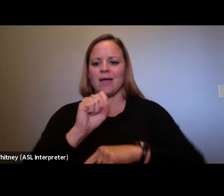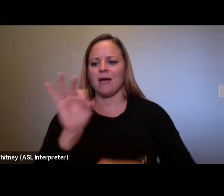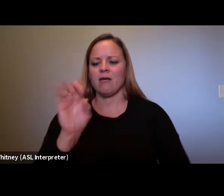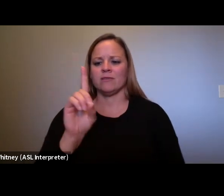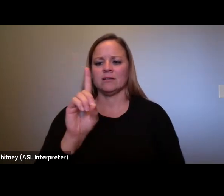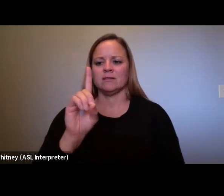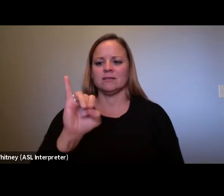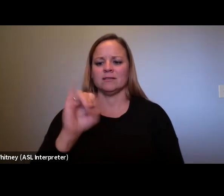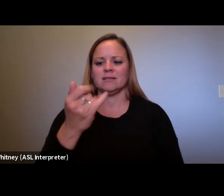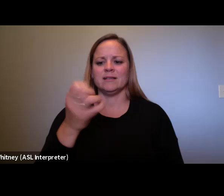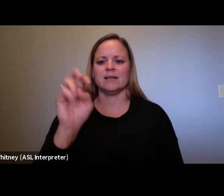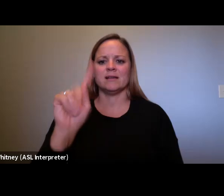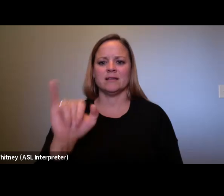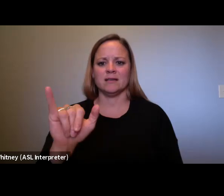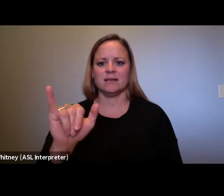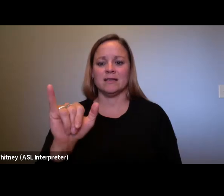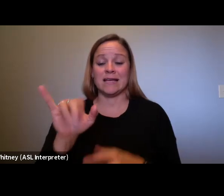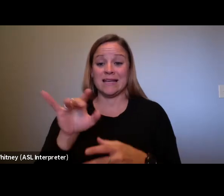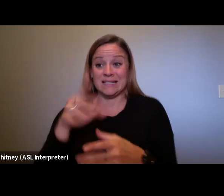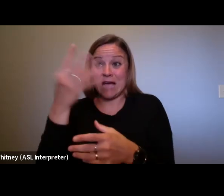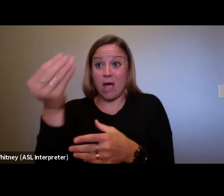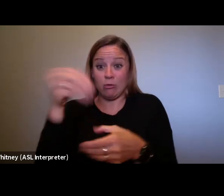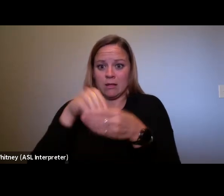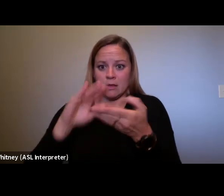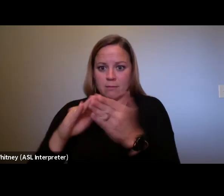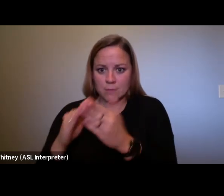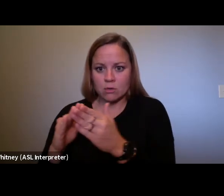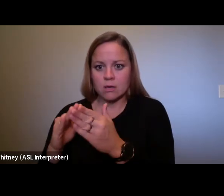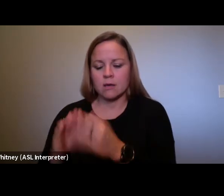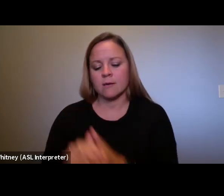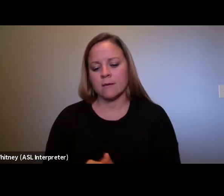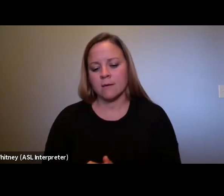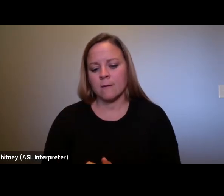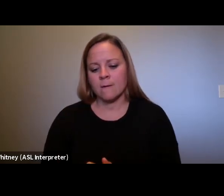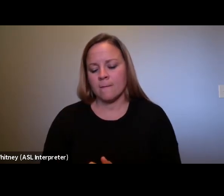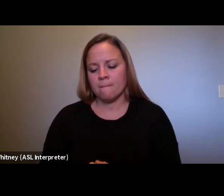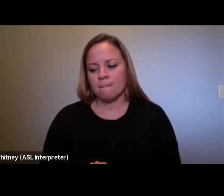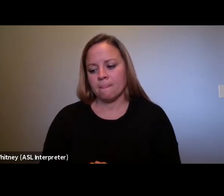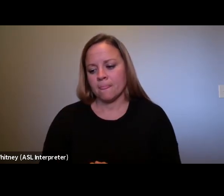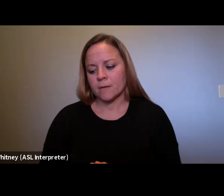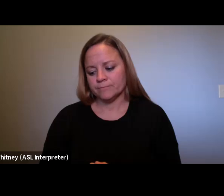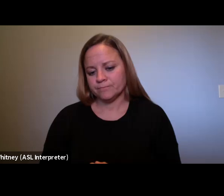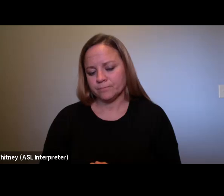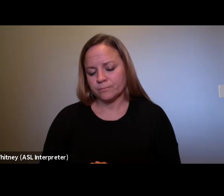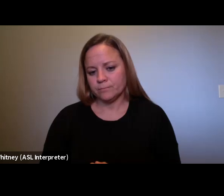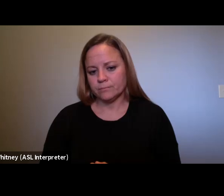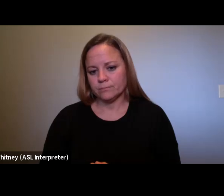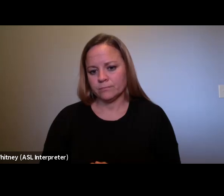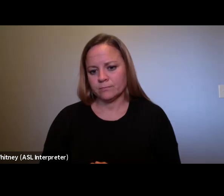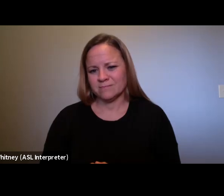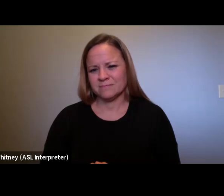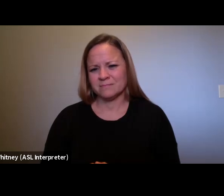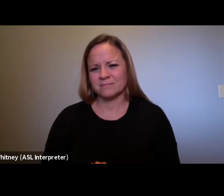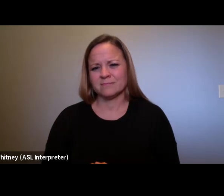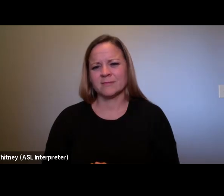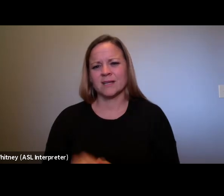actually held out in the community, which also is, that kind of